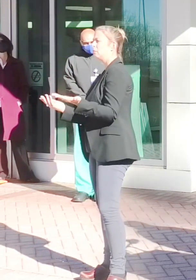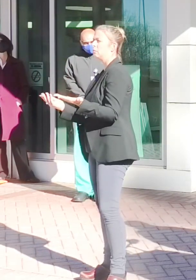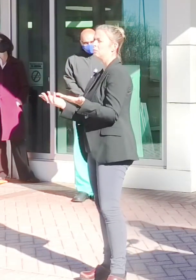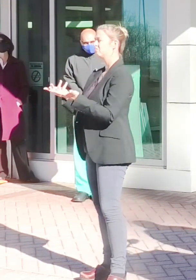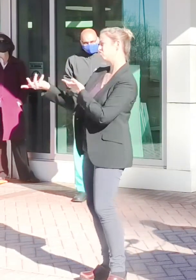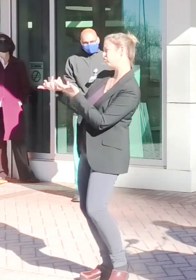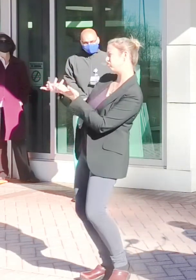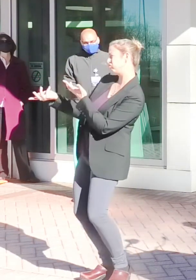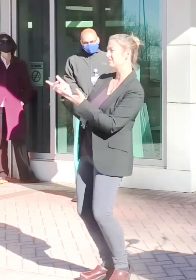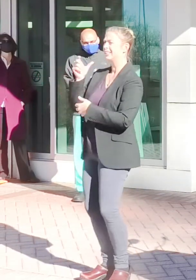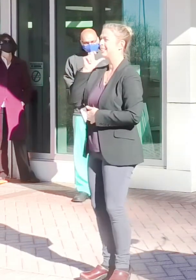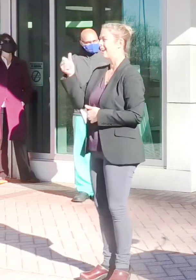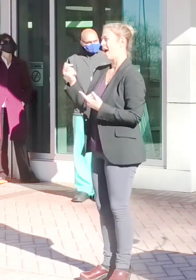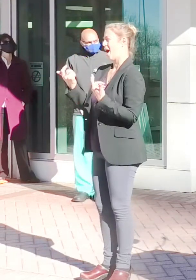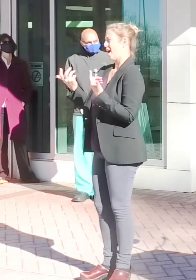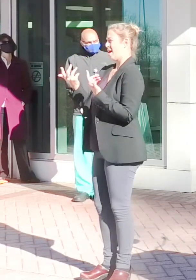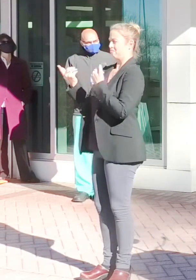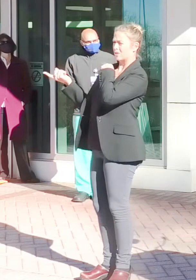us.